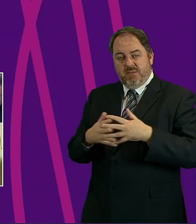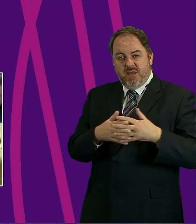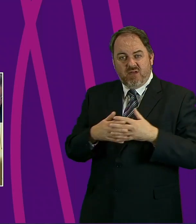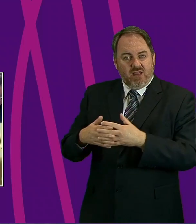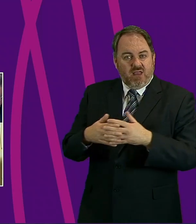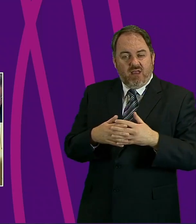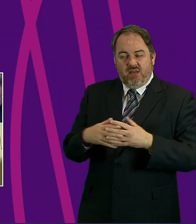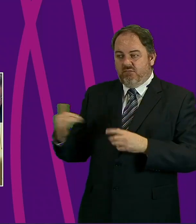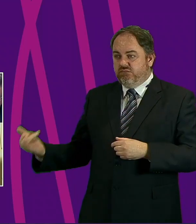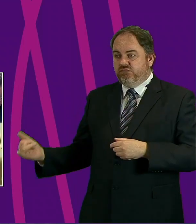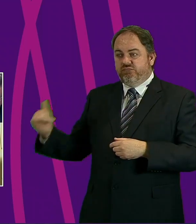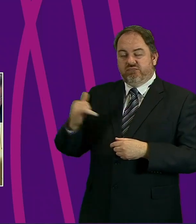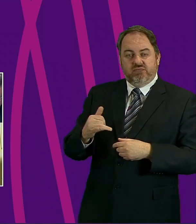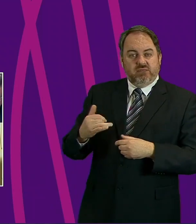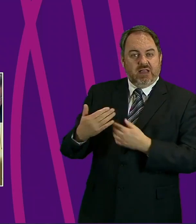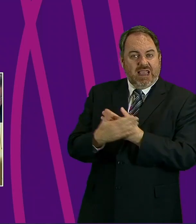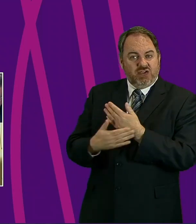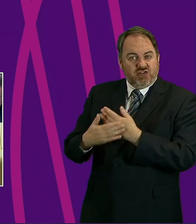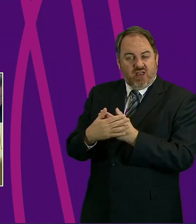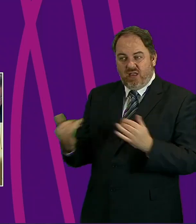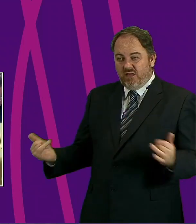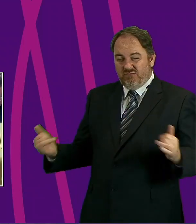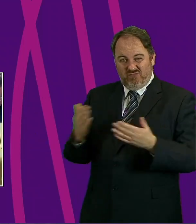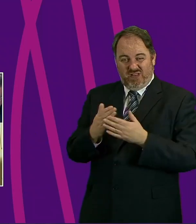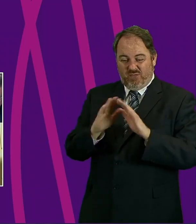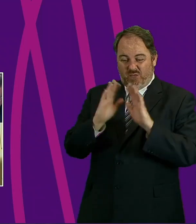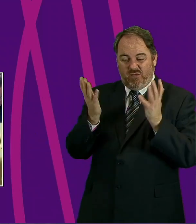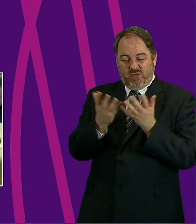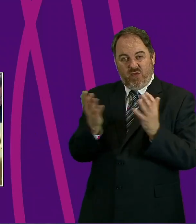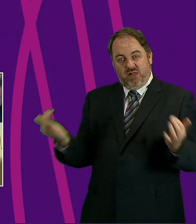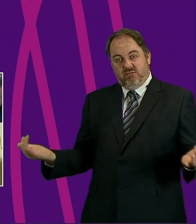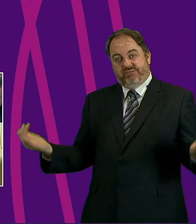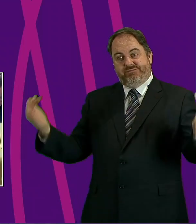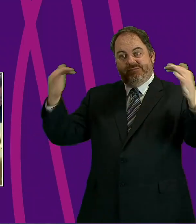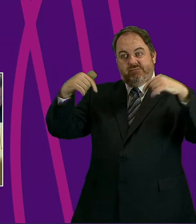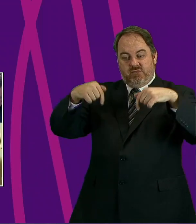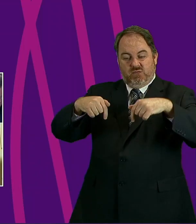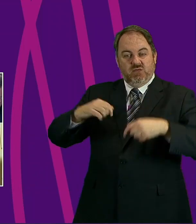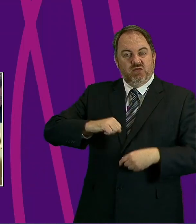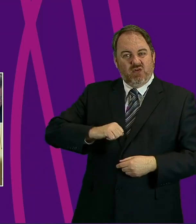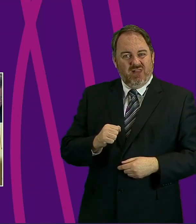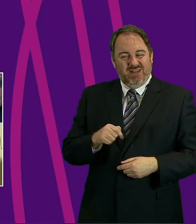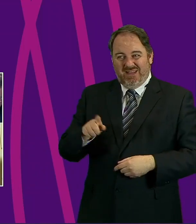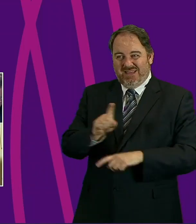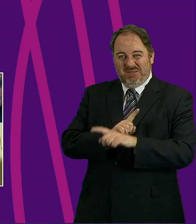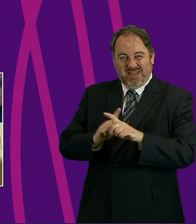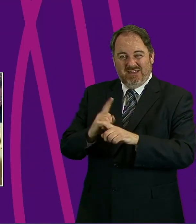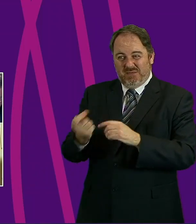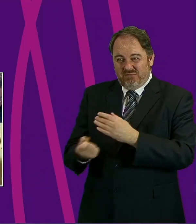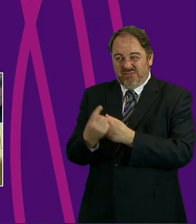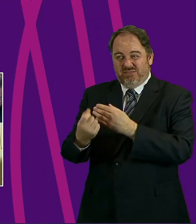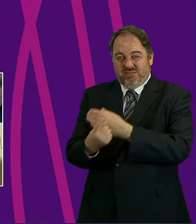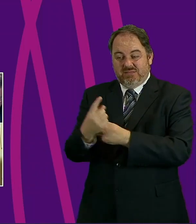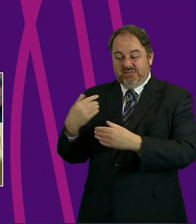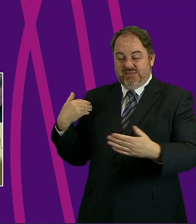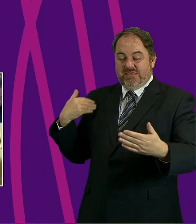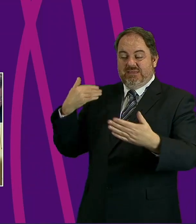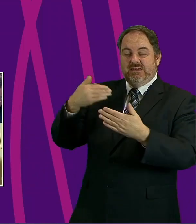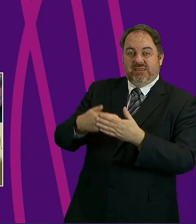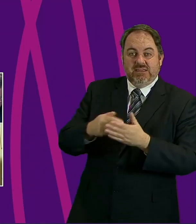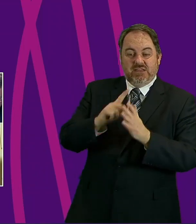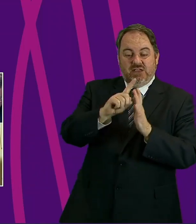Asia, they came from all over the world. Given that COBRA meetings had been taking place since January, underlining the seriousness